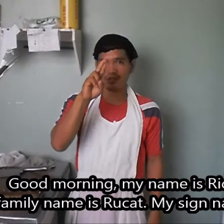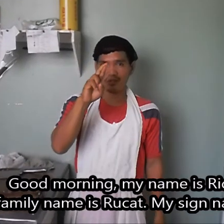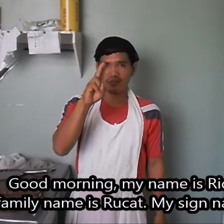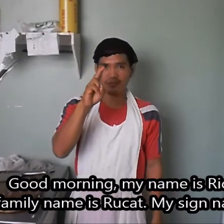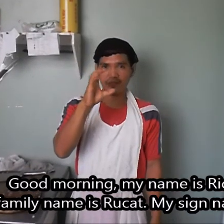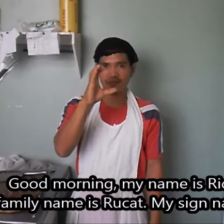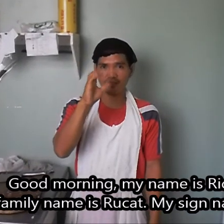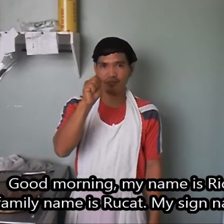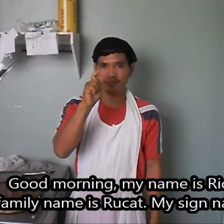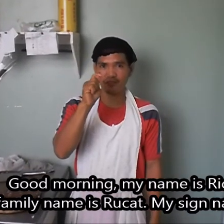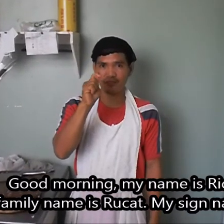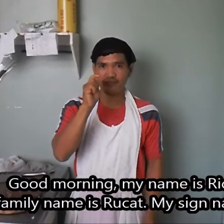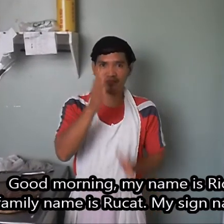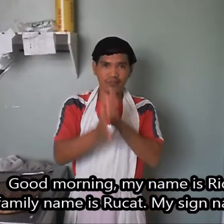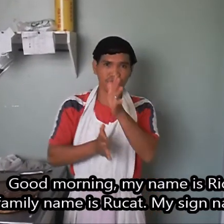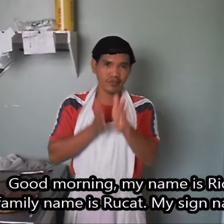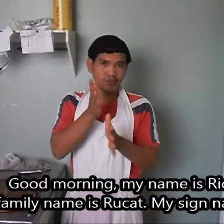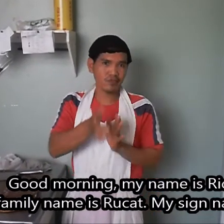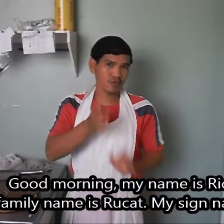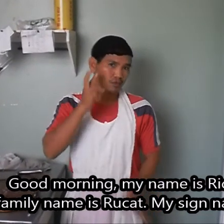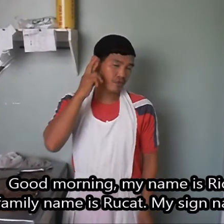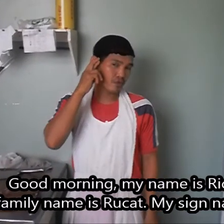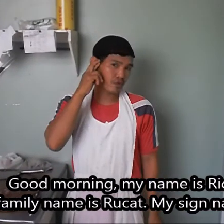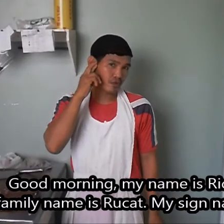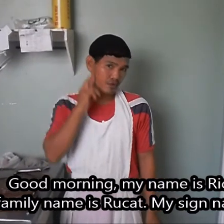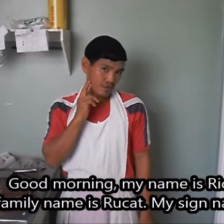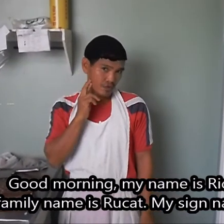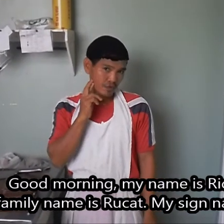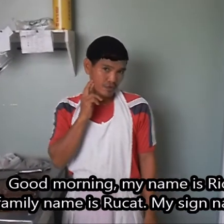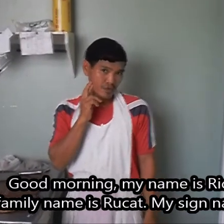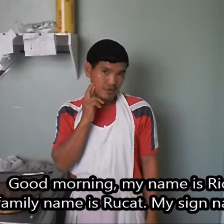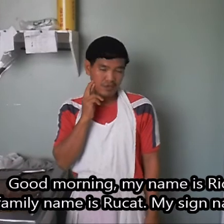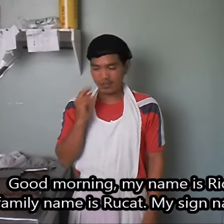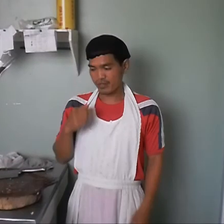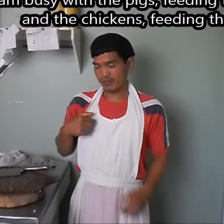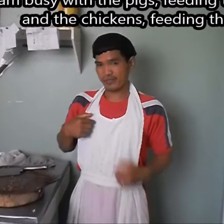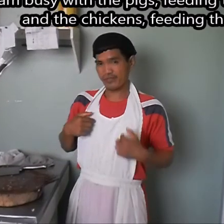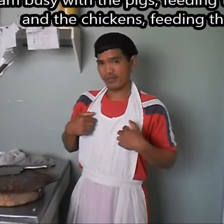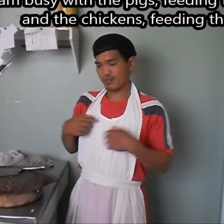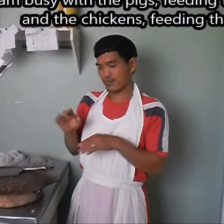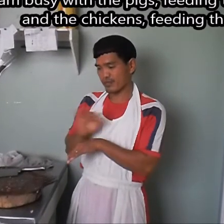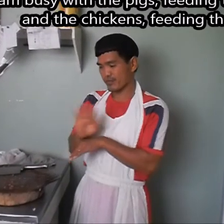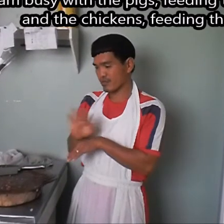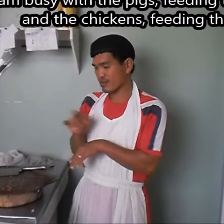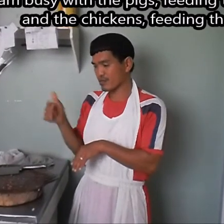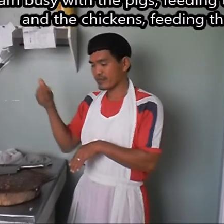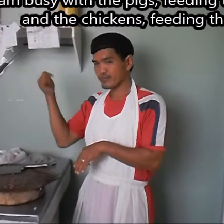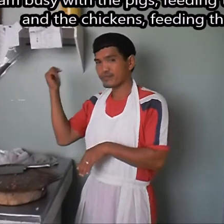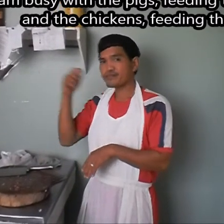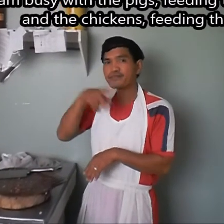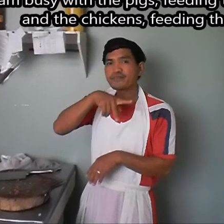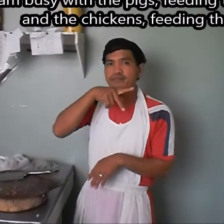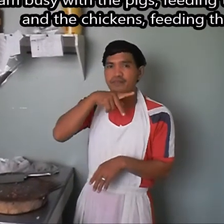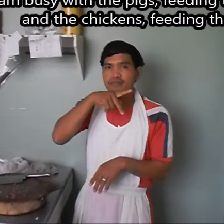His family name is Rucat, Ricardo Rucat. His sign name, Ricardo. I'm right busy now